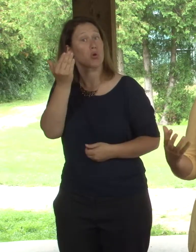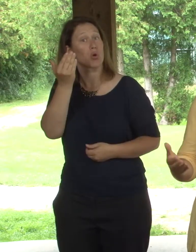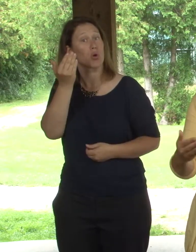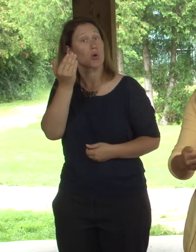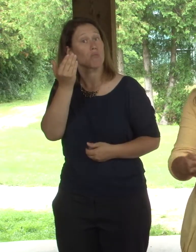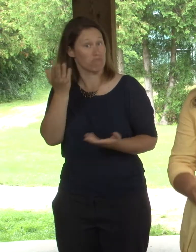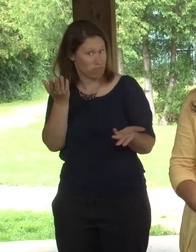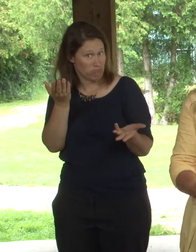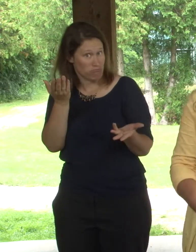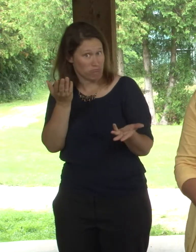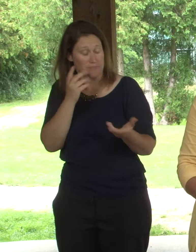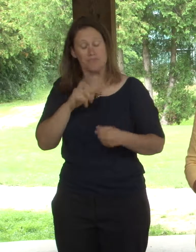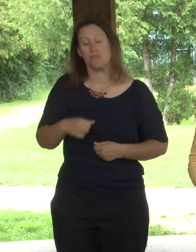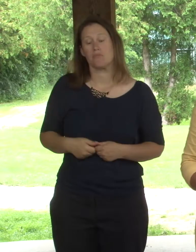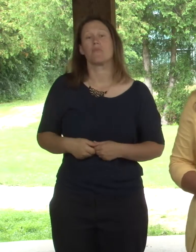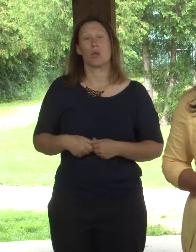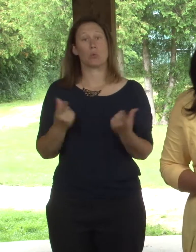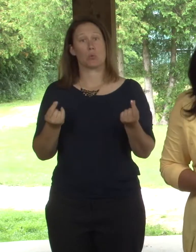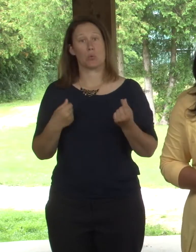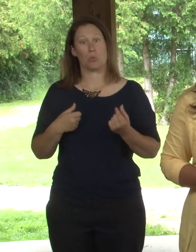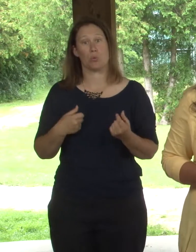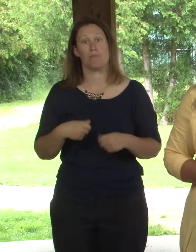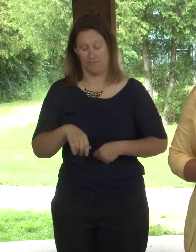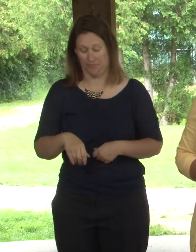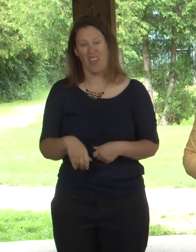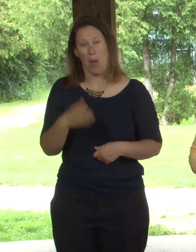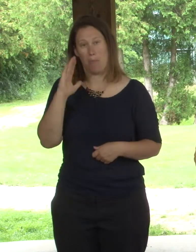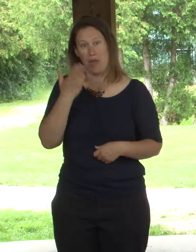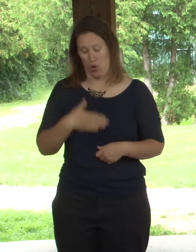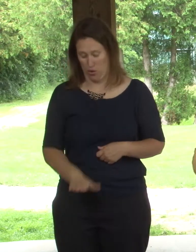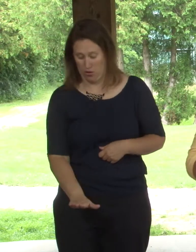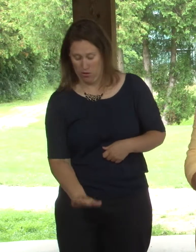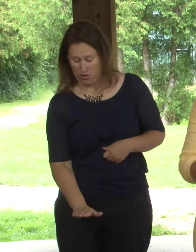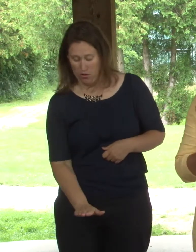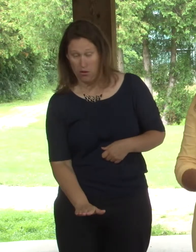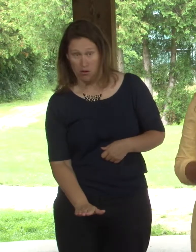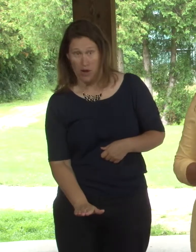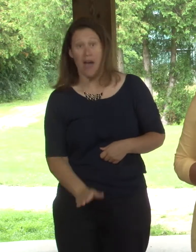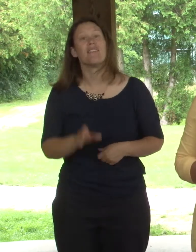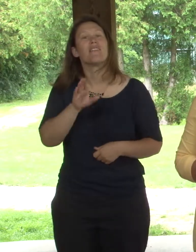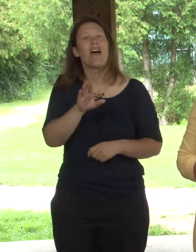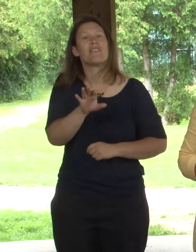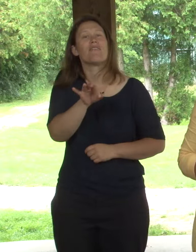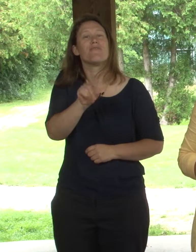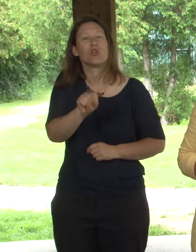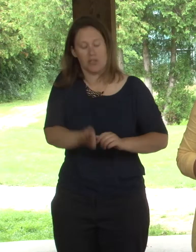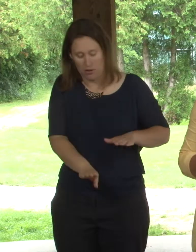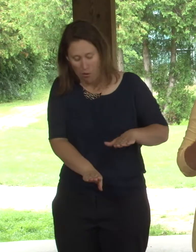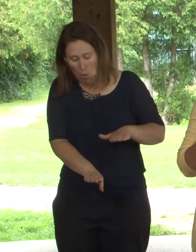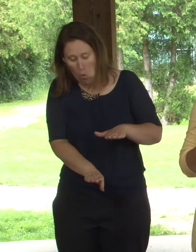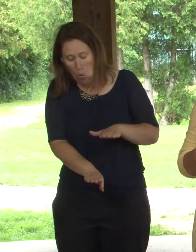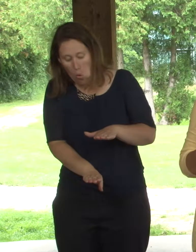be to take a mirror and place that mirror on the floor, and then actually put your foot over top of the mirror, and then that reflection can come